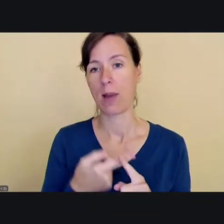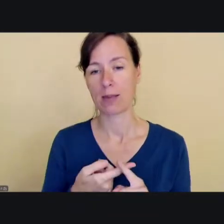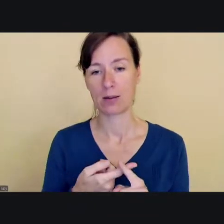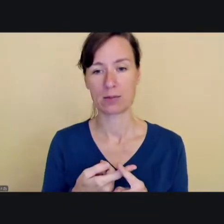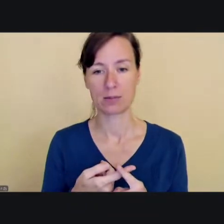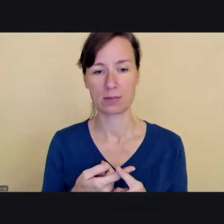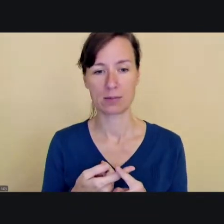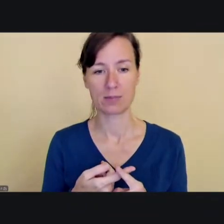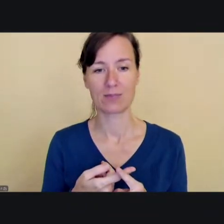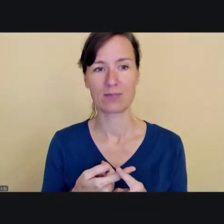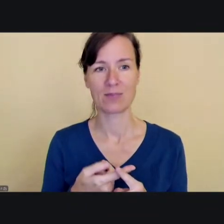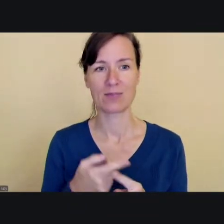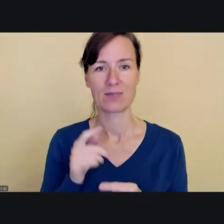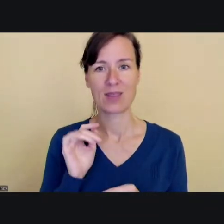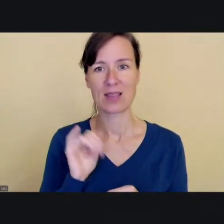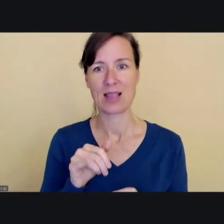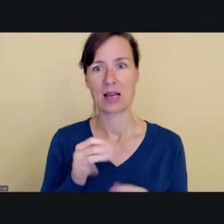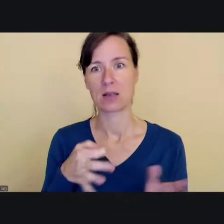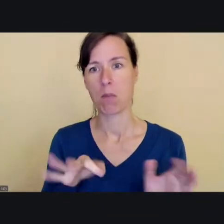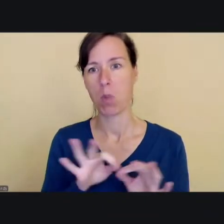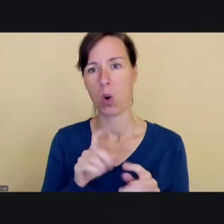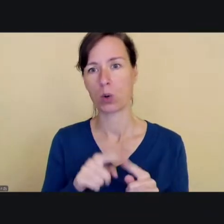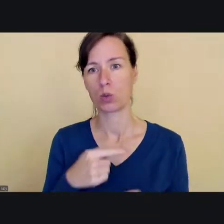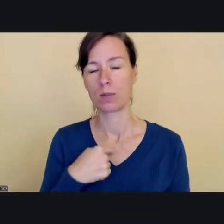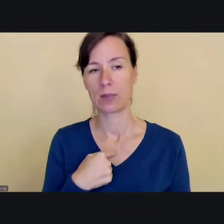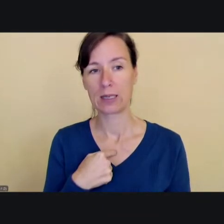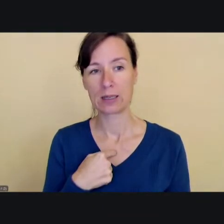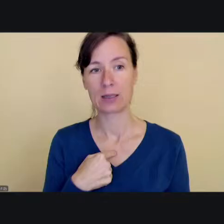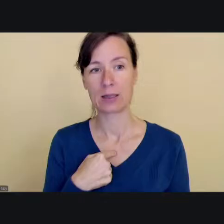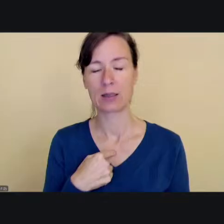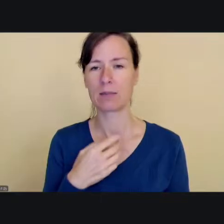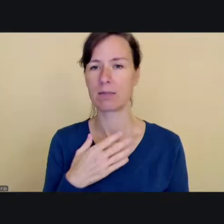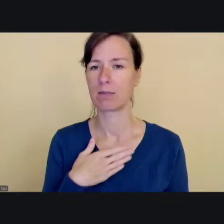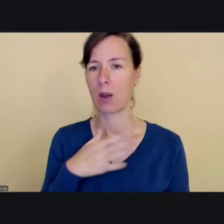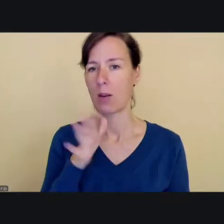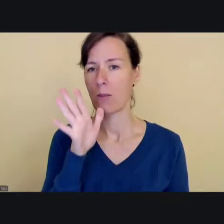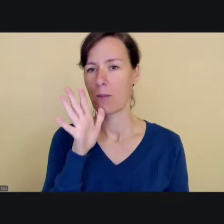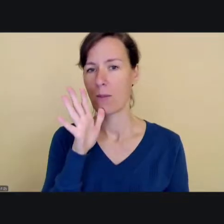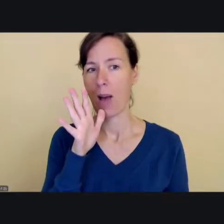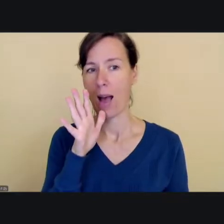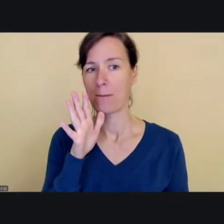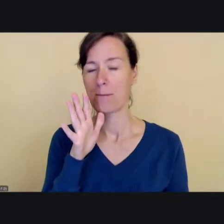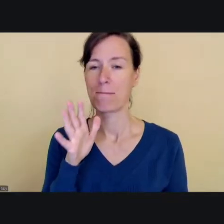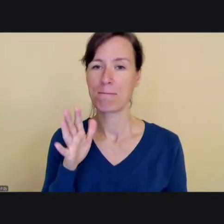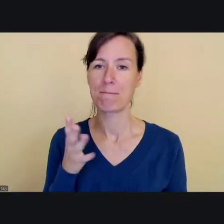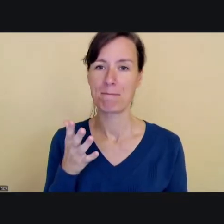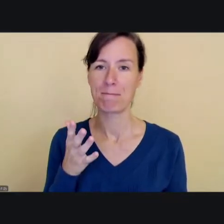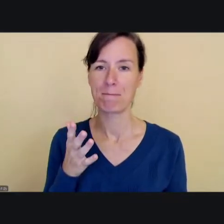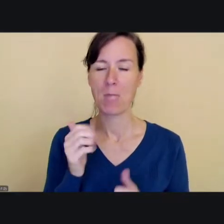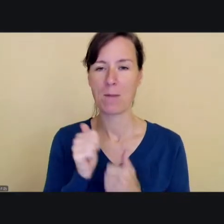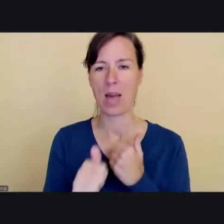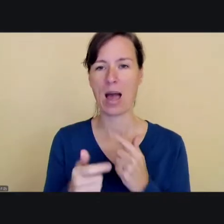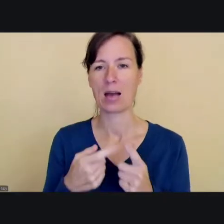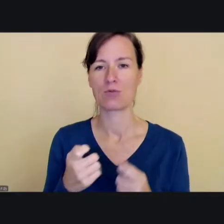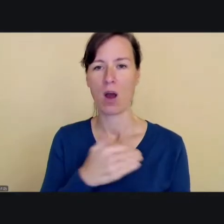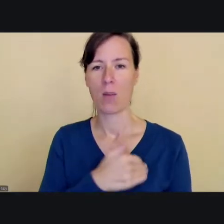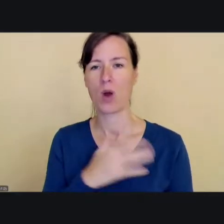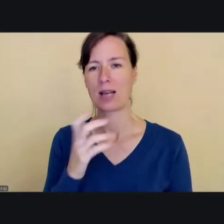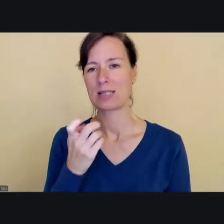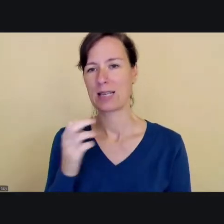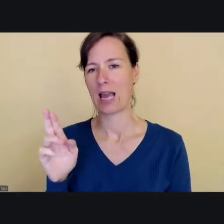to me. If I have not mentioned before, unfortunately, my mom succumbed to breast cancer over 10 years